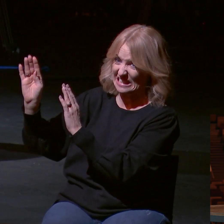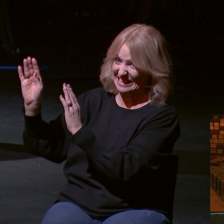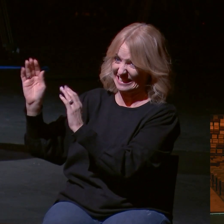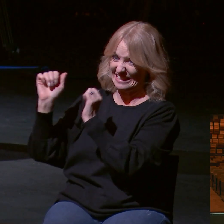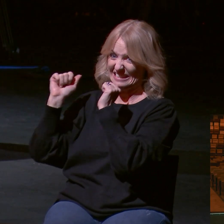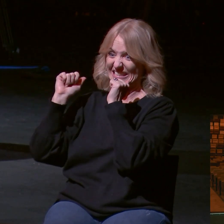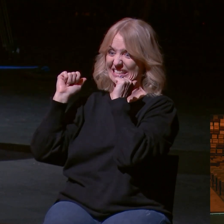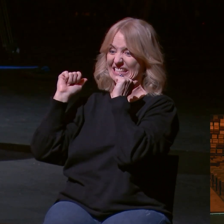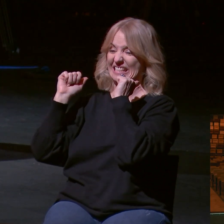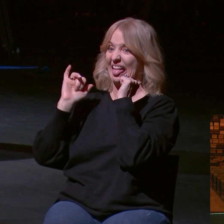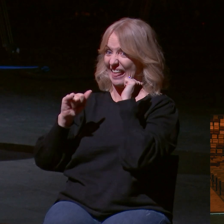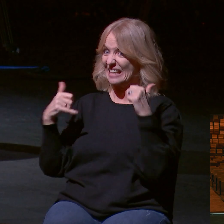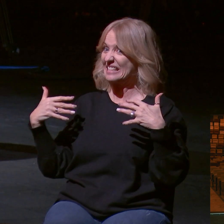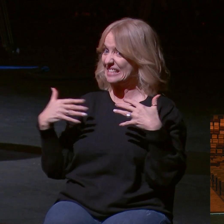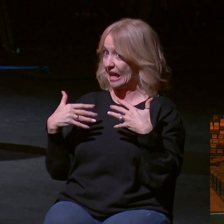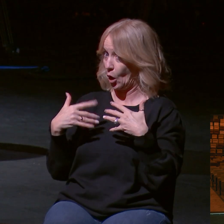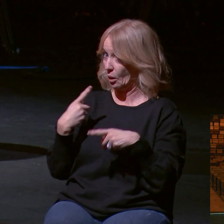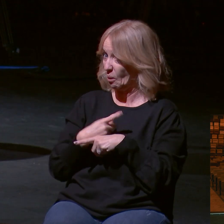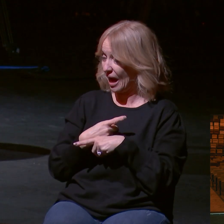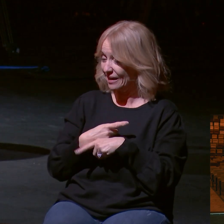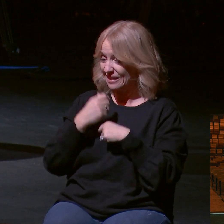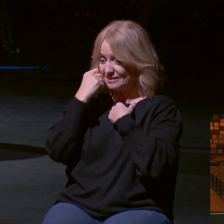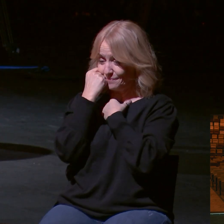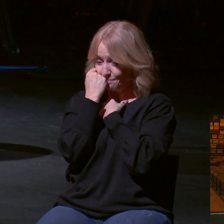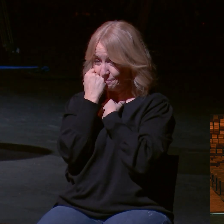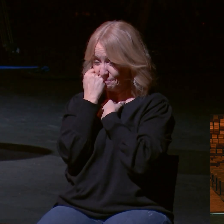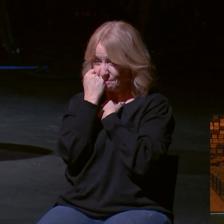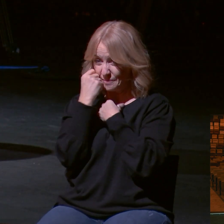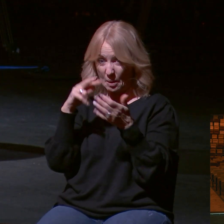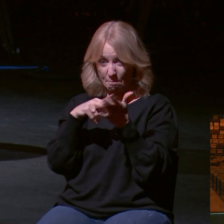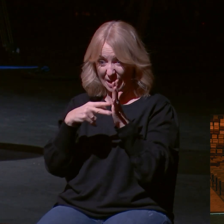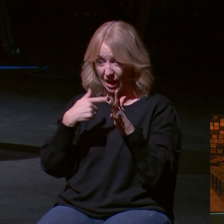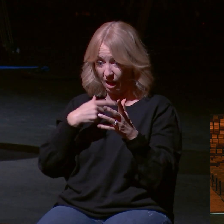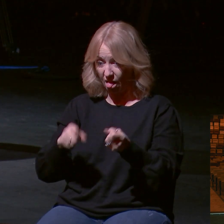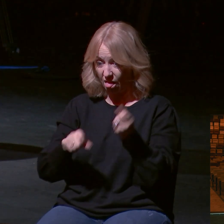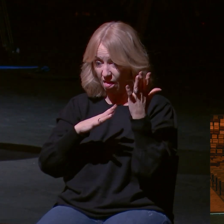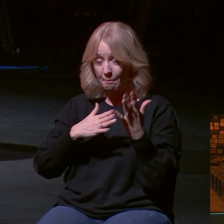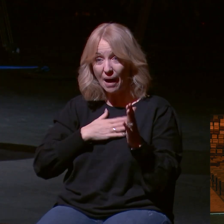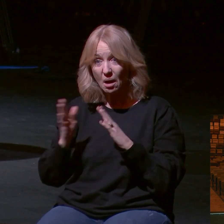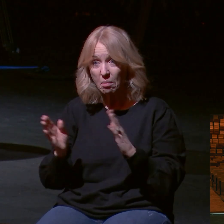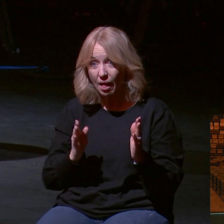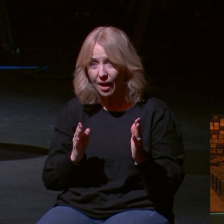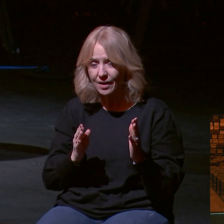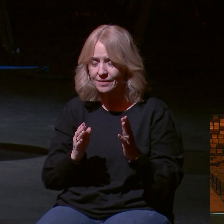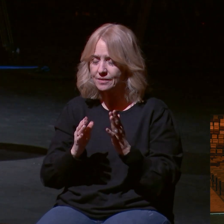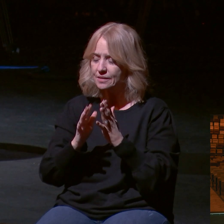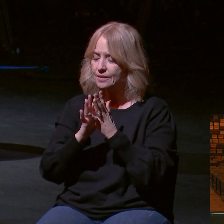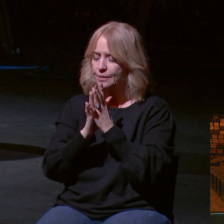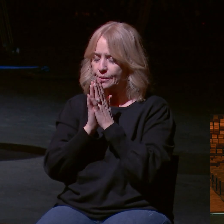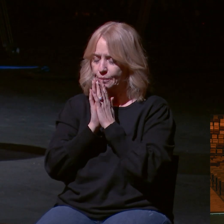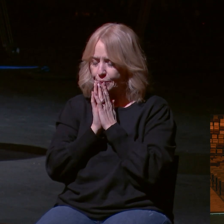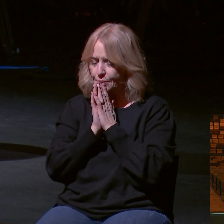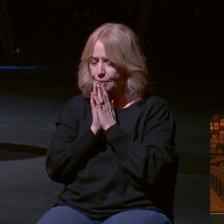plans. Now, there's one other big thing that I believe can derail us from God's plans. Discouragement,